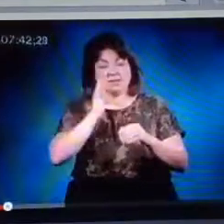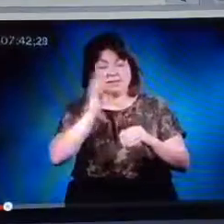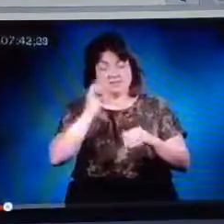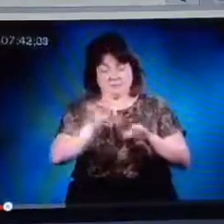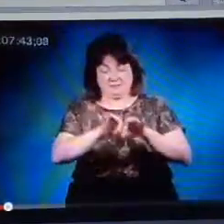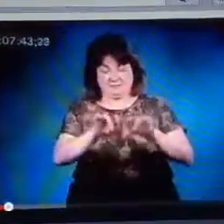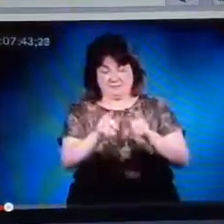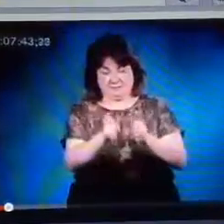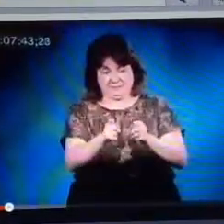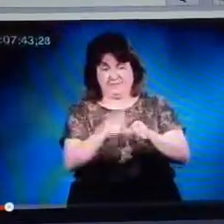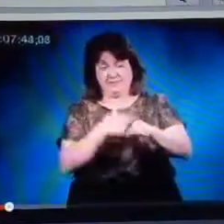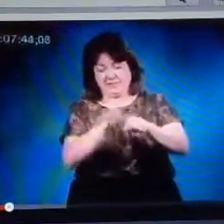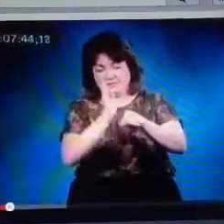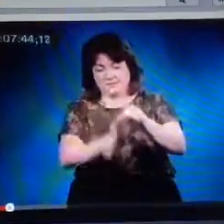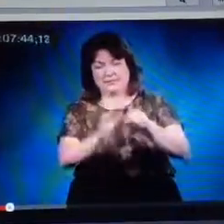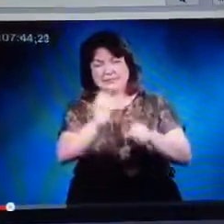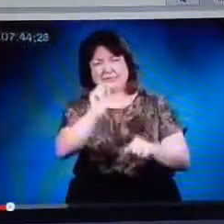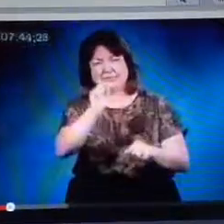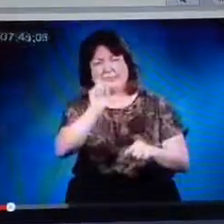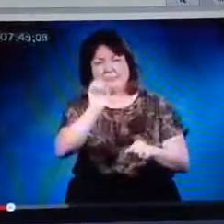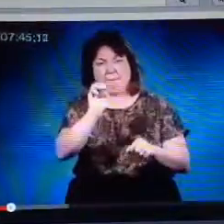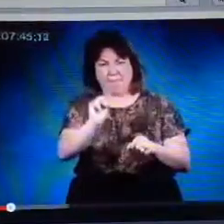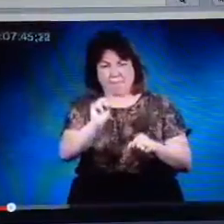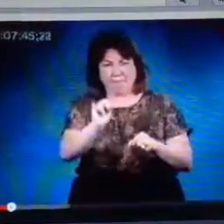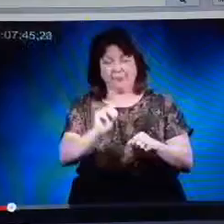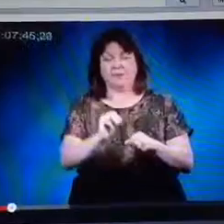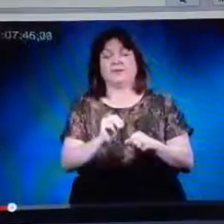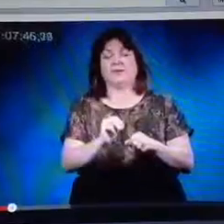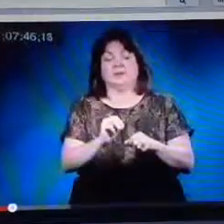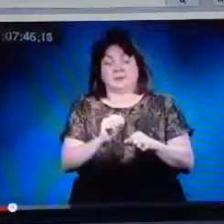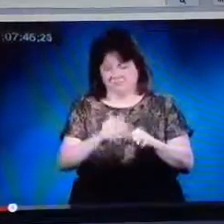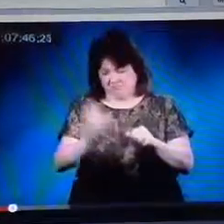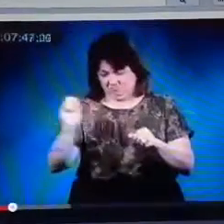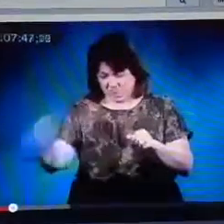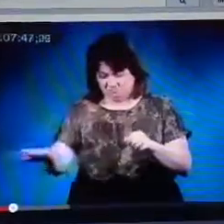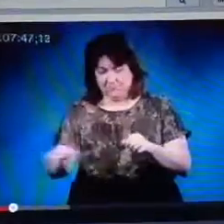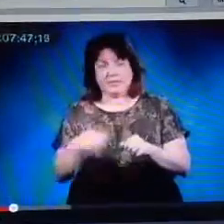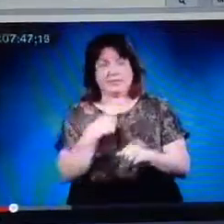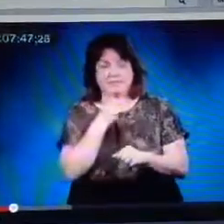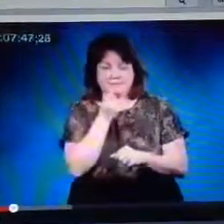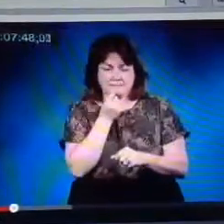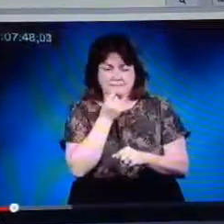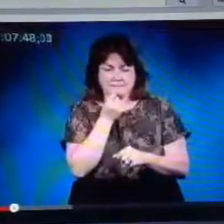do this? So the peppers are a certain size. I decided I was going to cut off the stem,